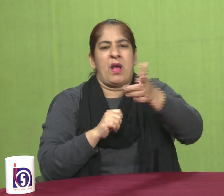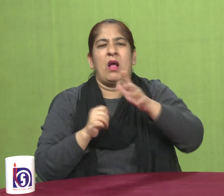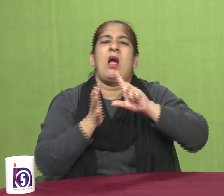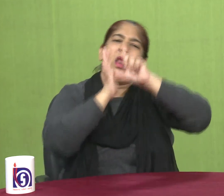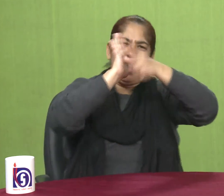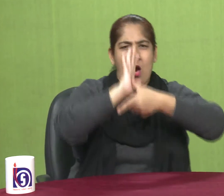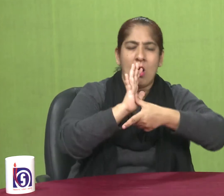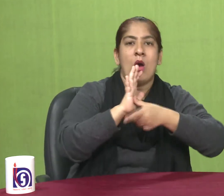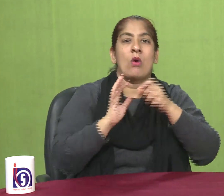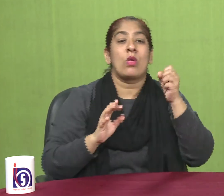hypothecation.